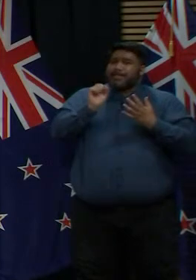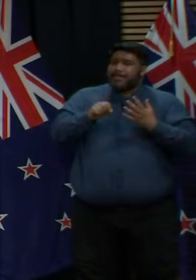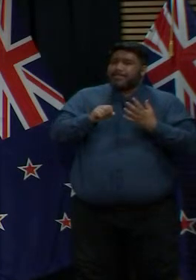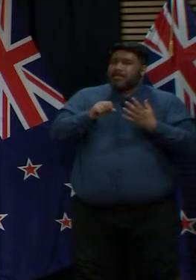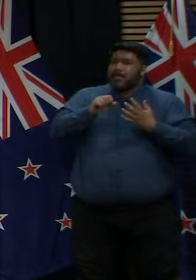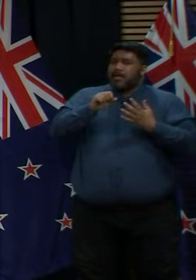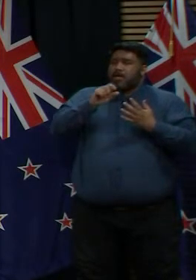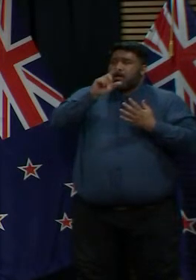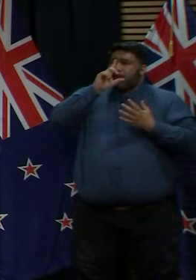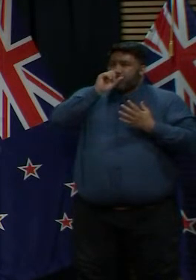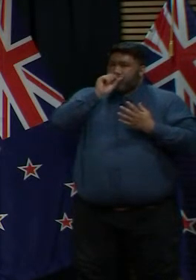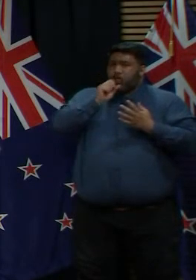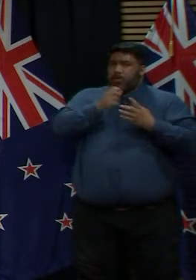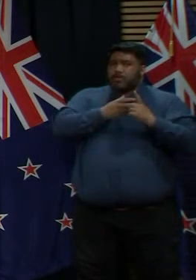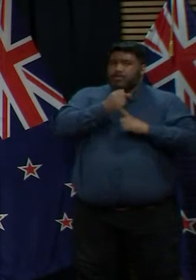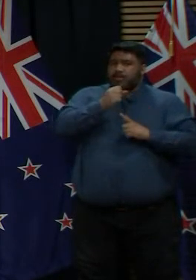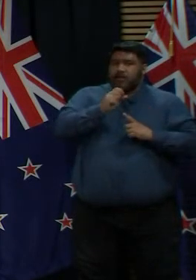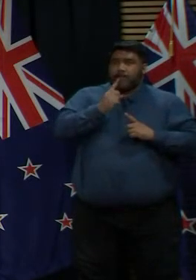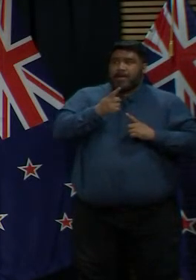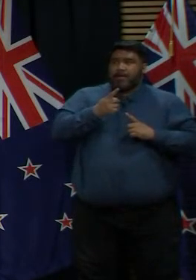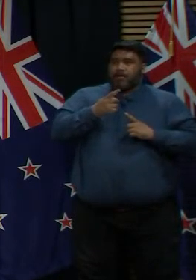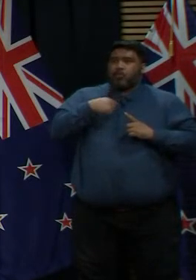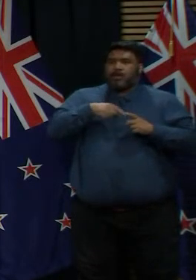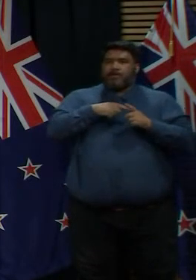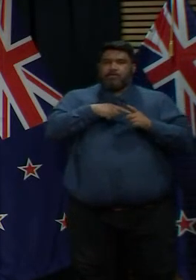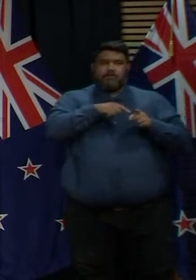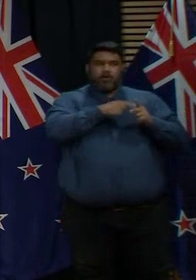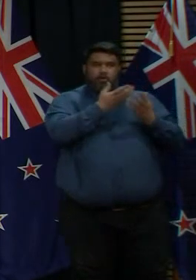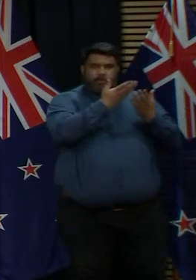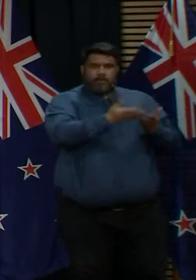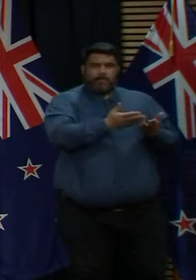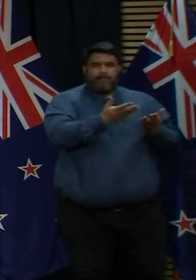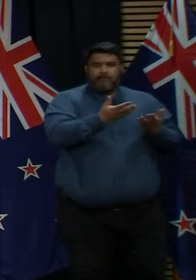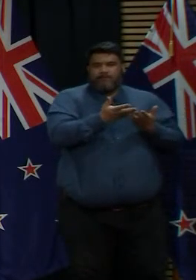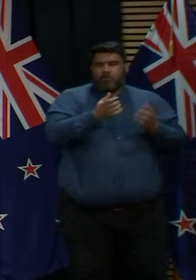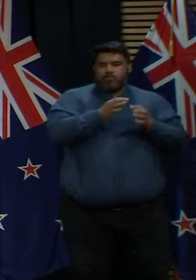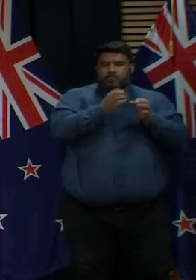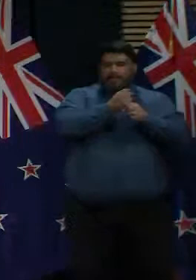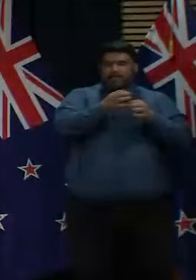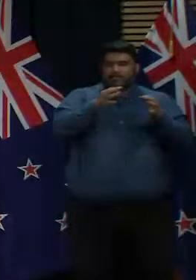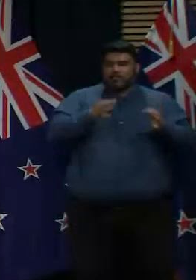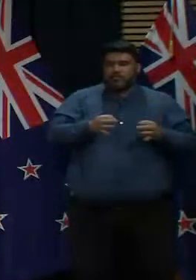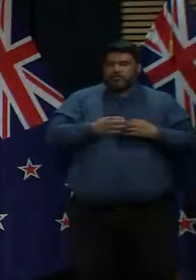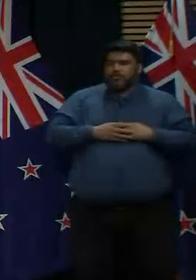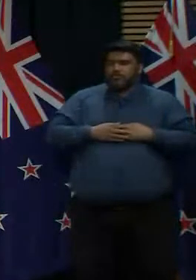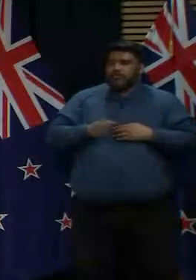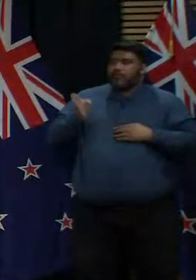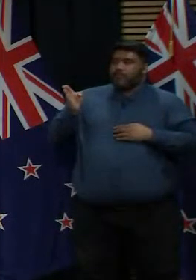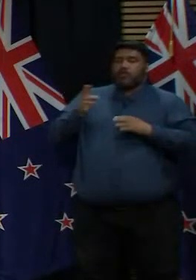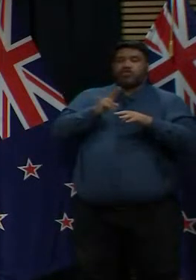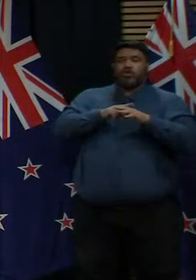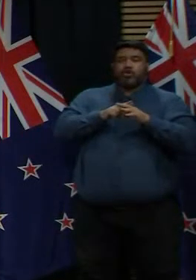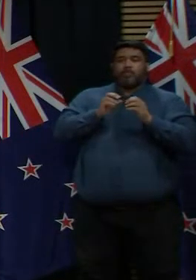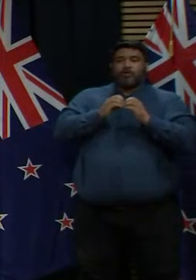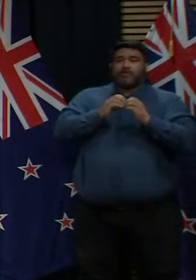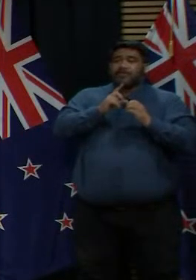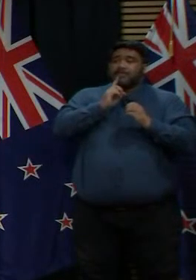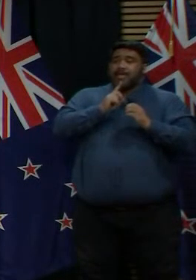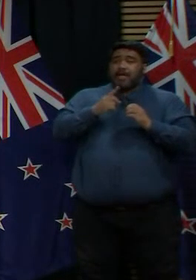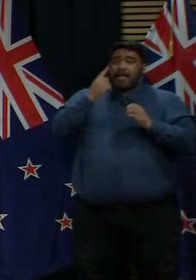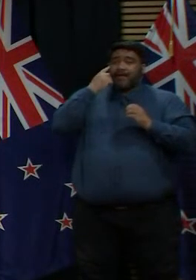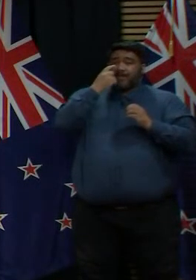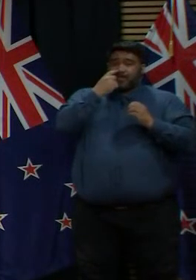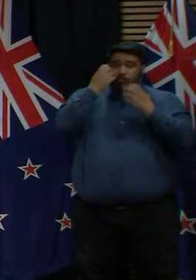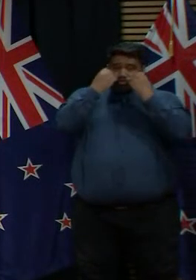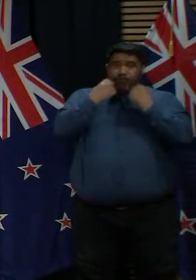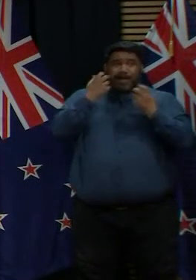the basis of decision making. I'll come to you on that, Dr. Quick additional comment there. We're looking at the evidence. It's promising. It